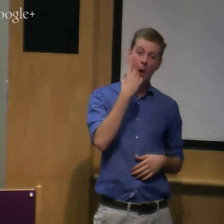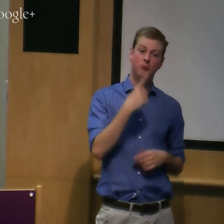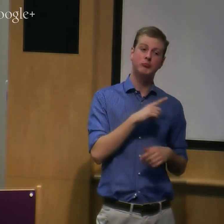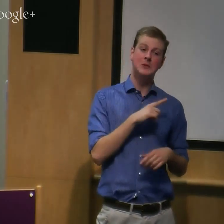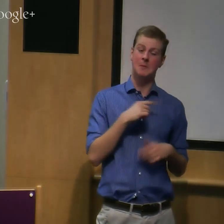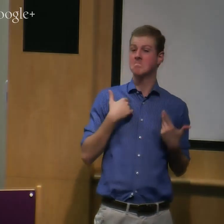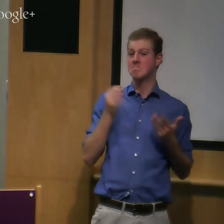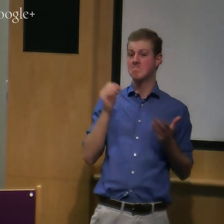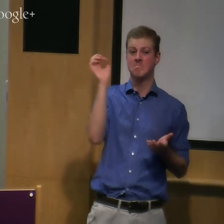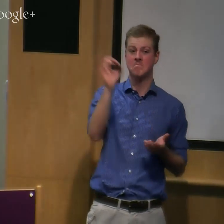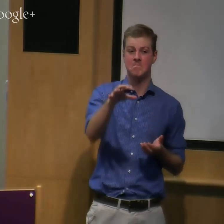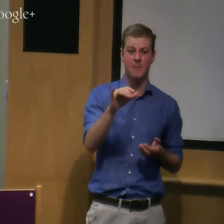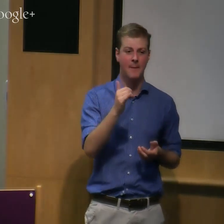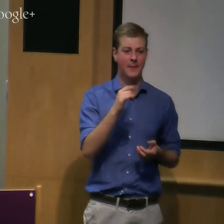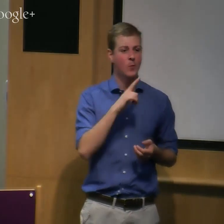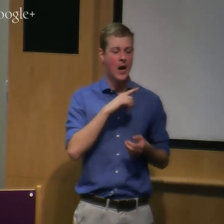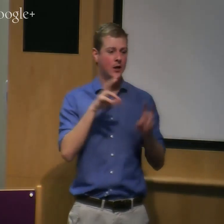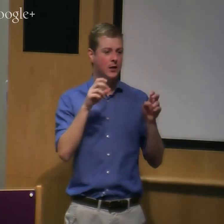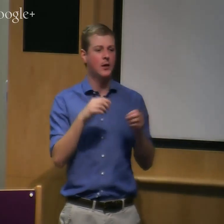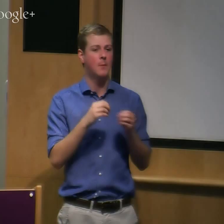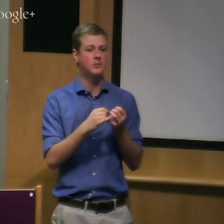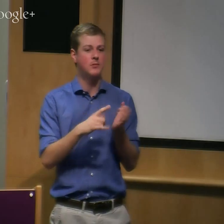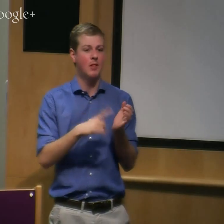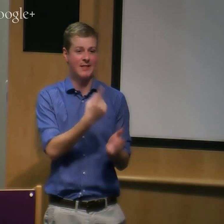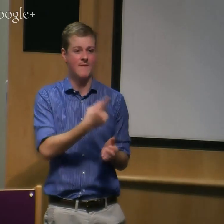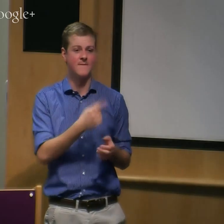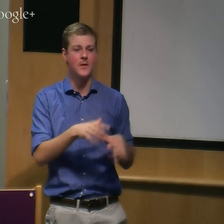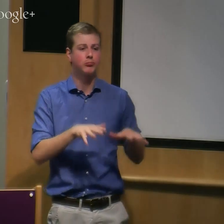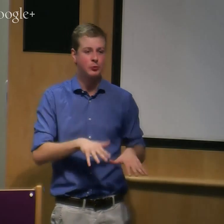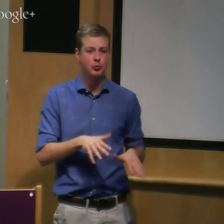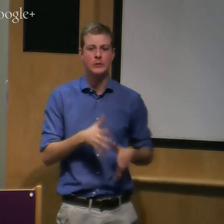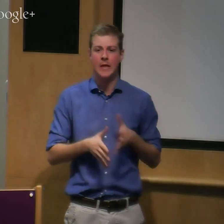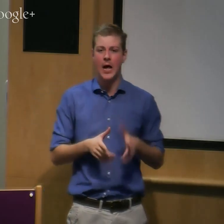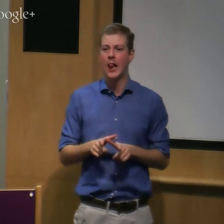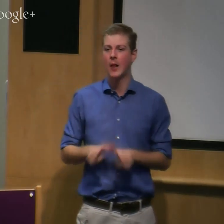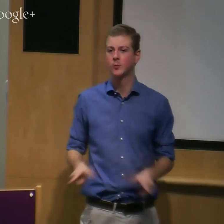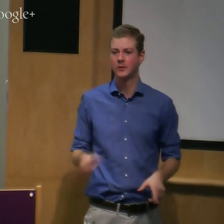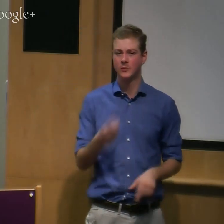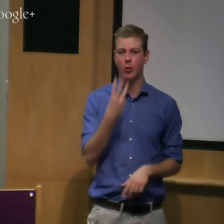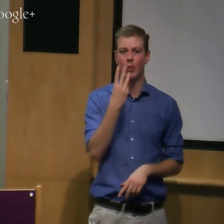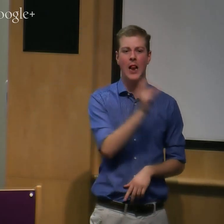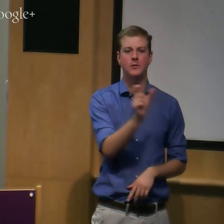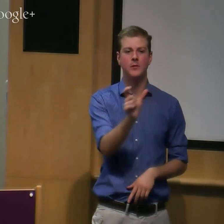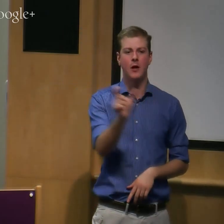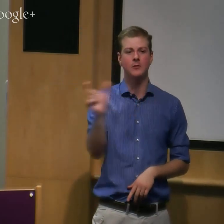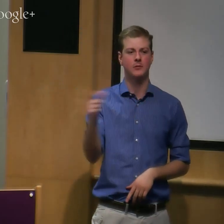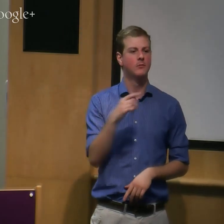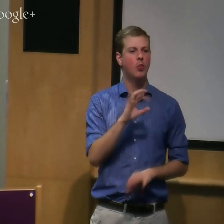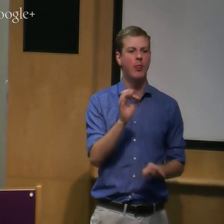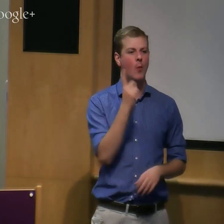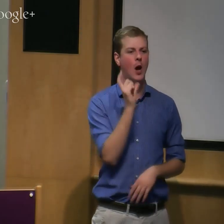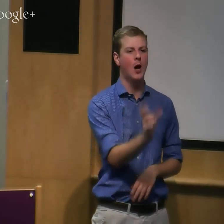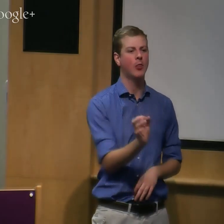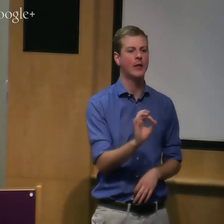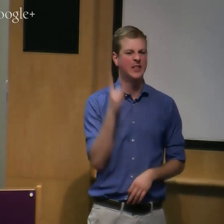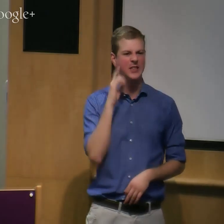about people that say it should be preserved, not strengthened, grown, evolved. You know, I think BSL is a language. If you think